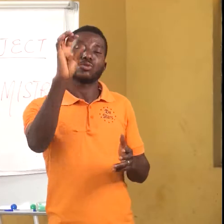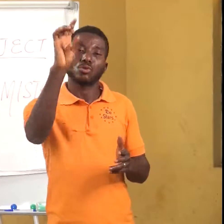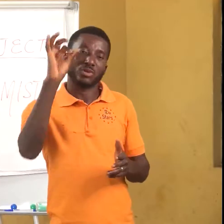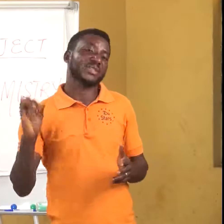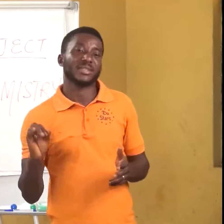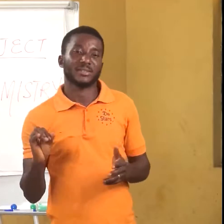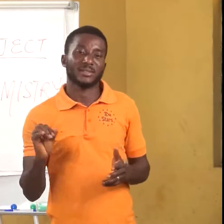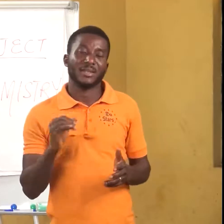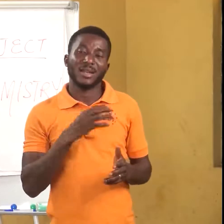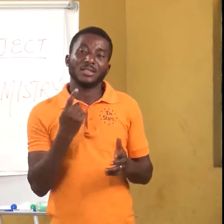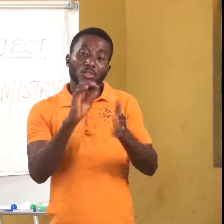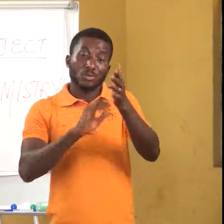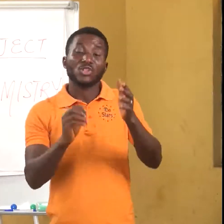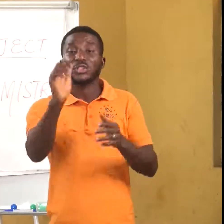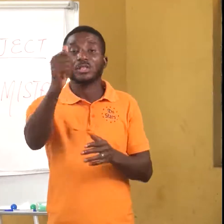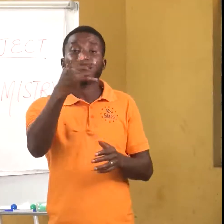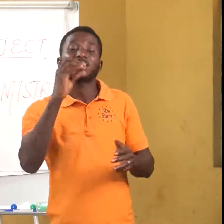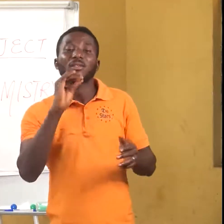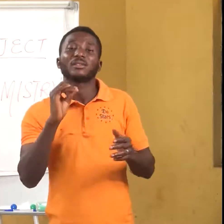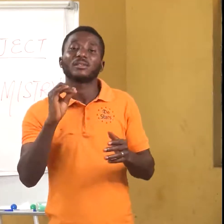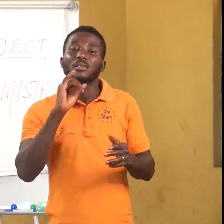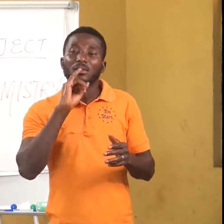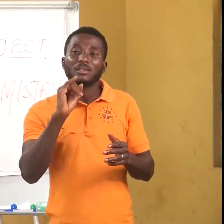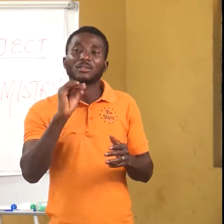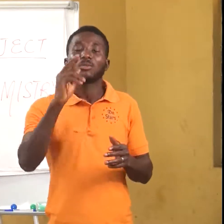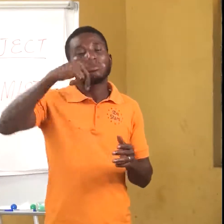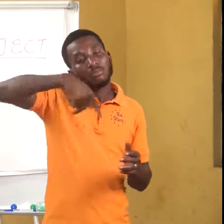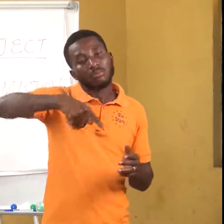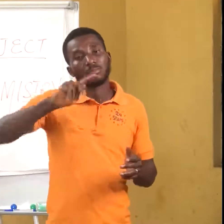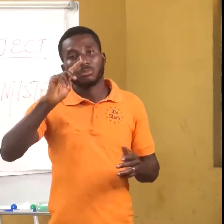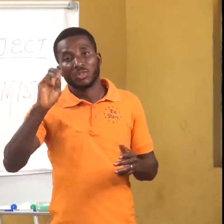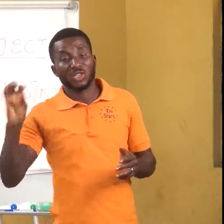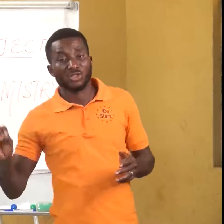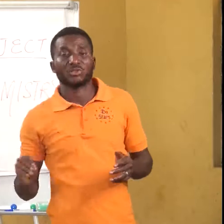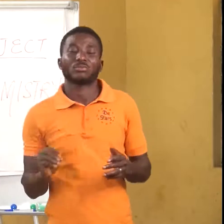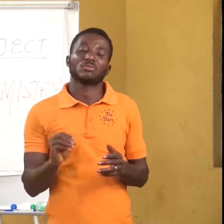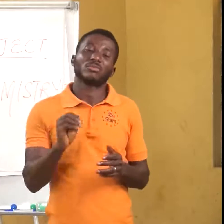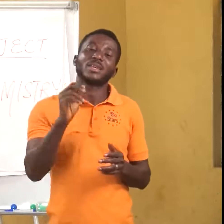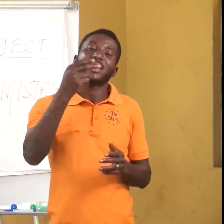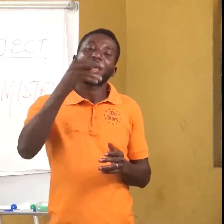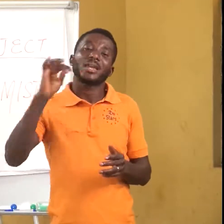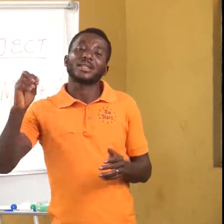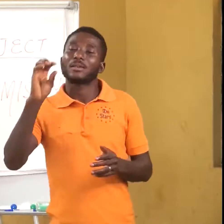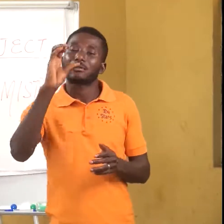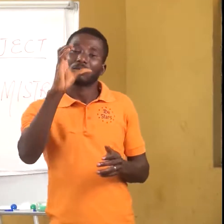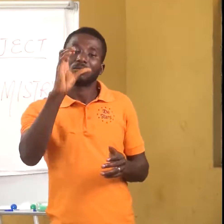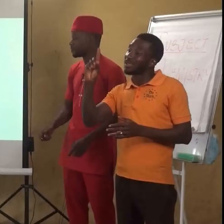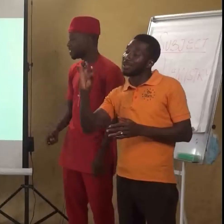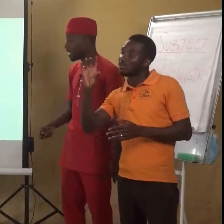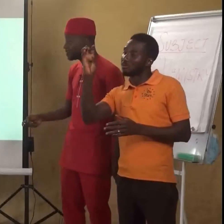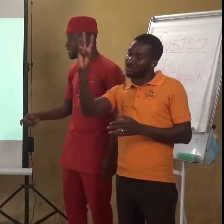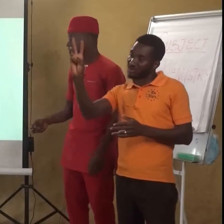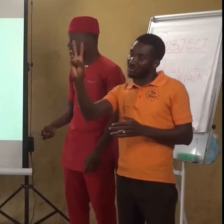reducing agents include potassium tetraoxomanganese 4 and potassium heptaoxodichromate